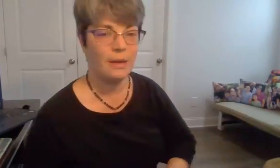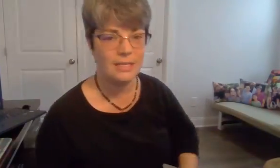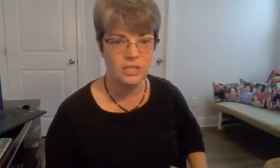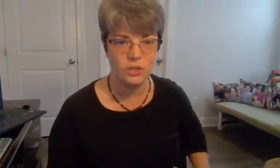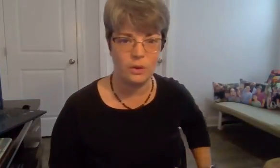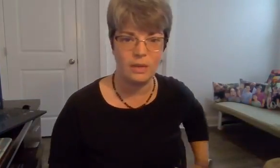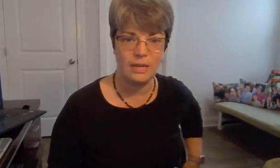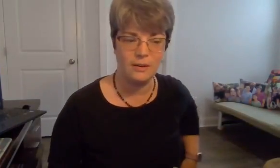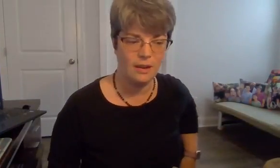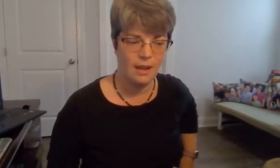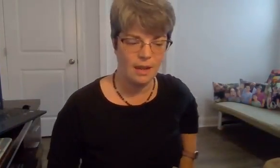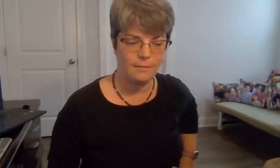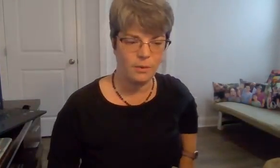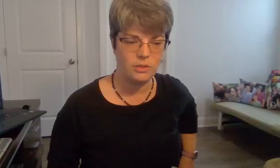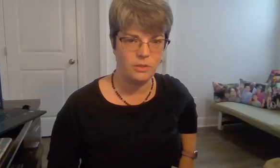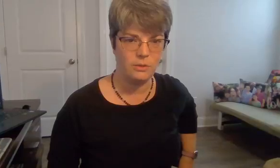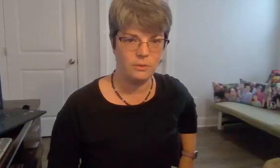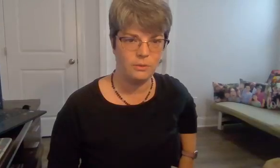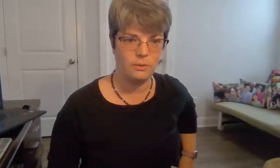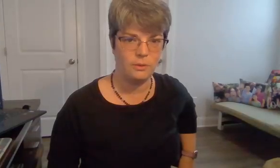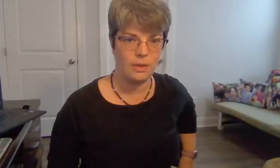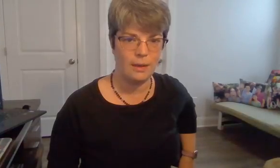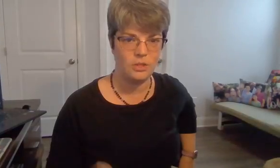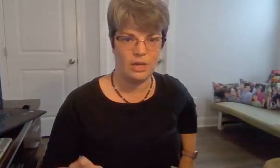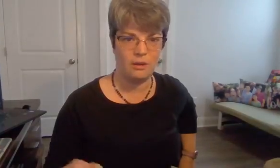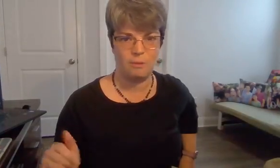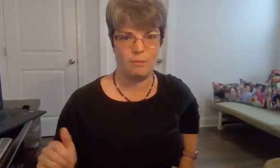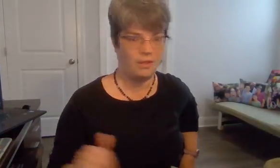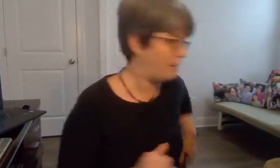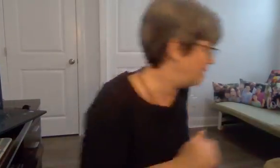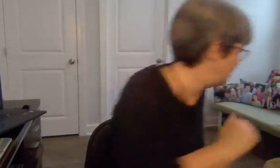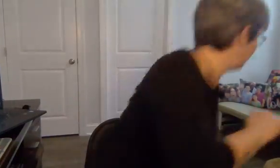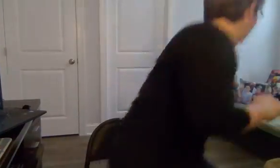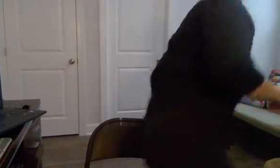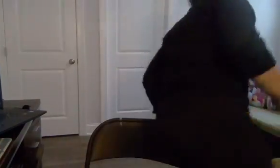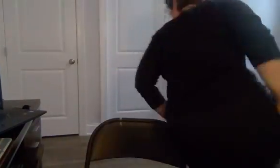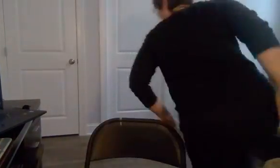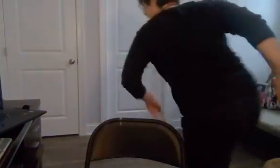to join on here, I'm going to grab a chair to put my thing on.